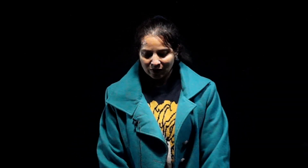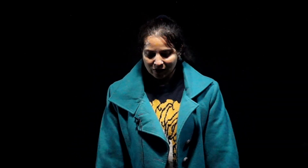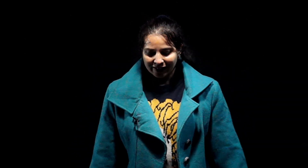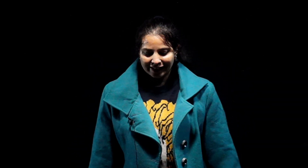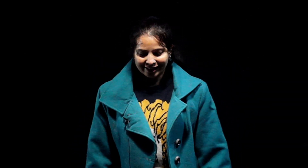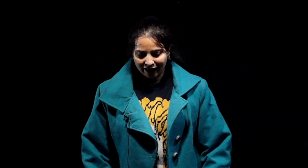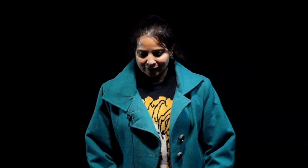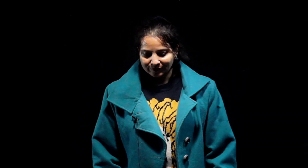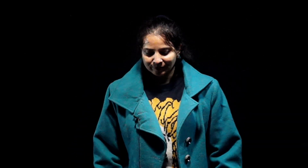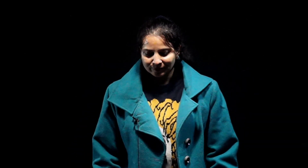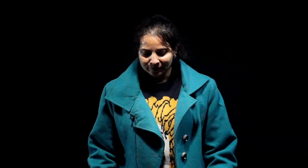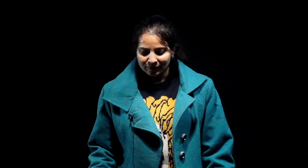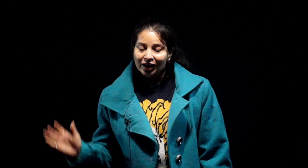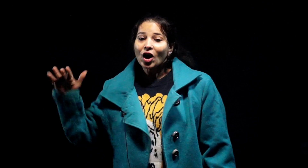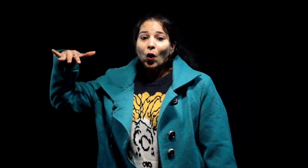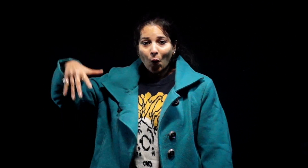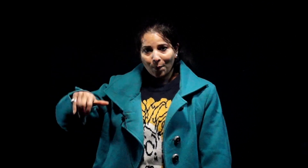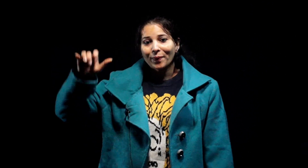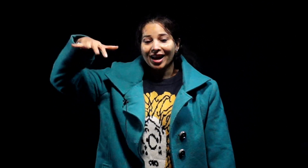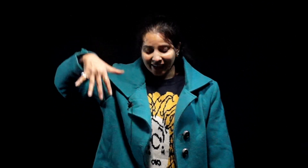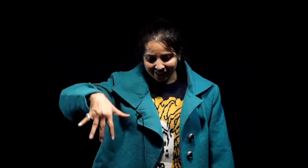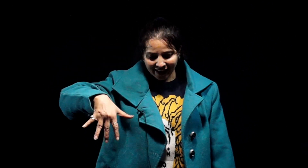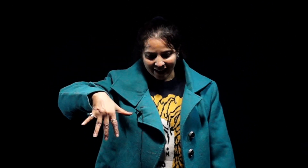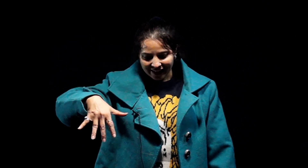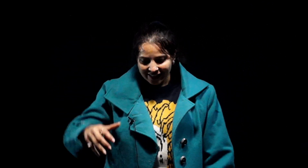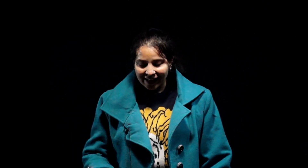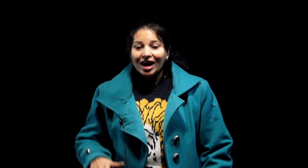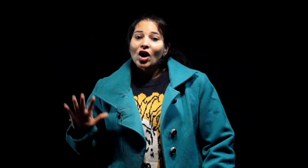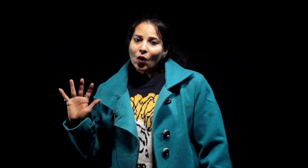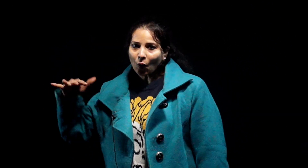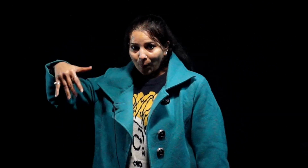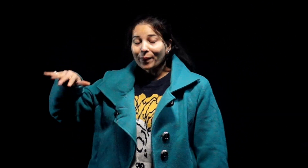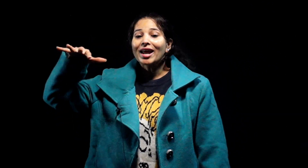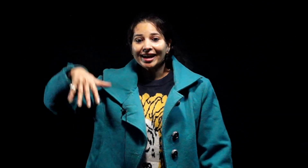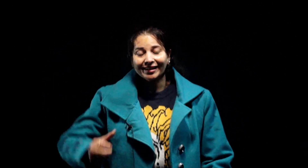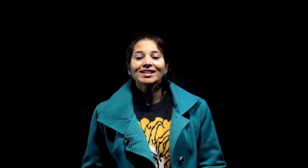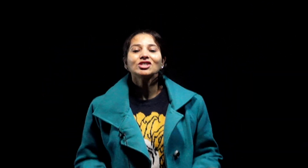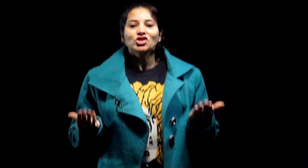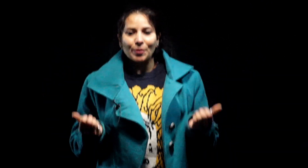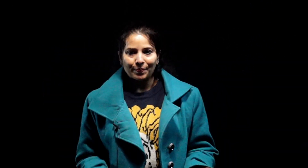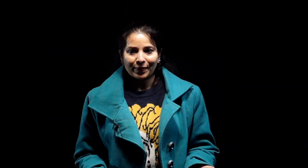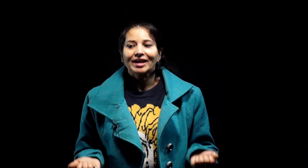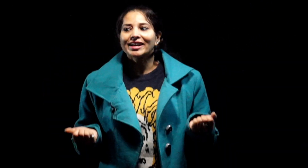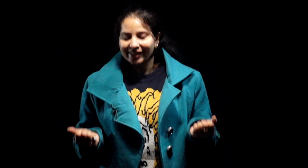Let's start. Hope a little. Hope a little. Jump a little.